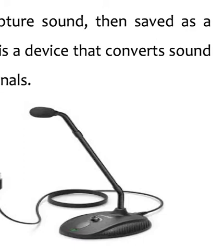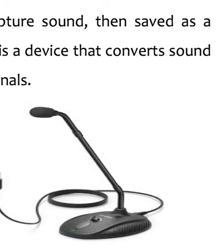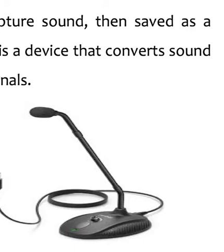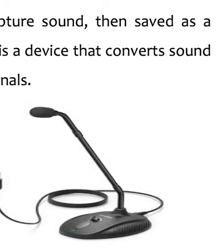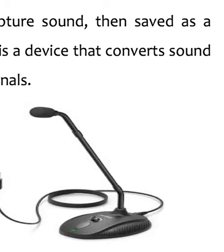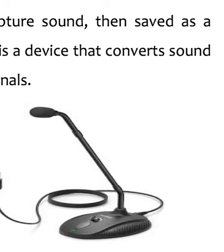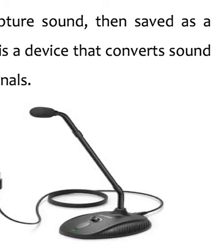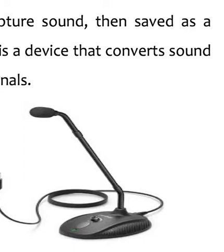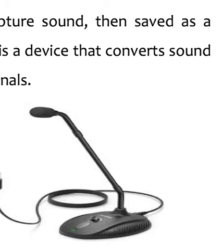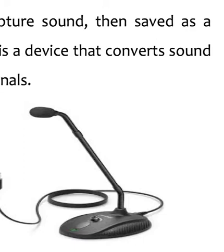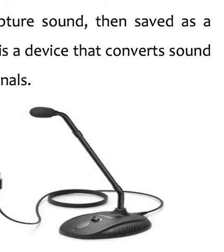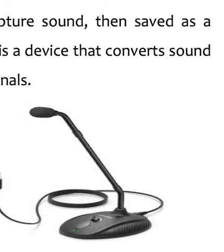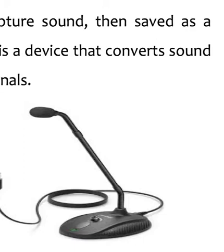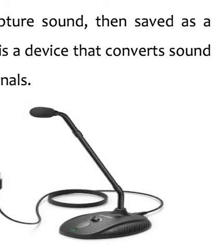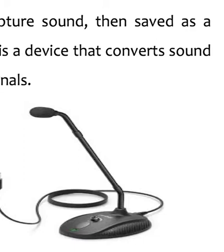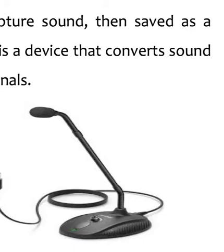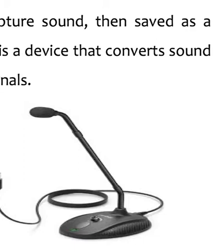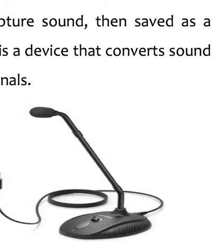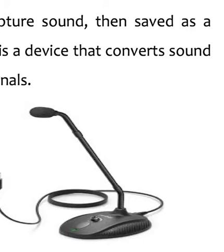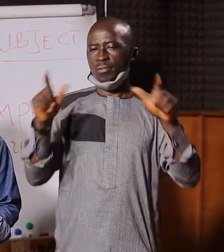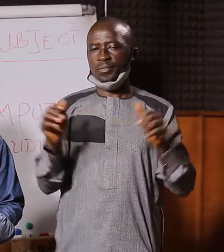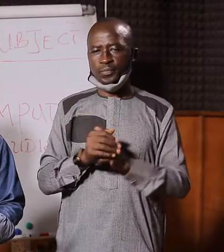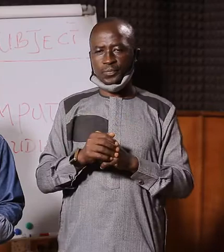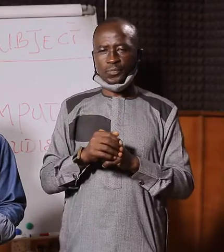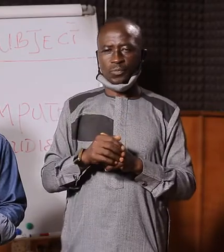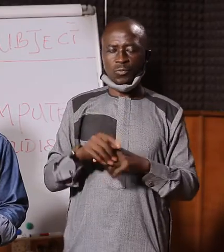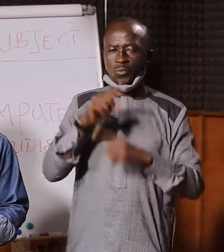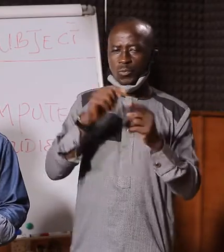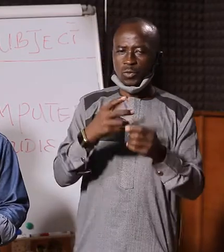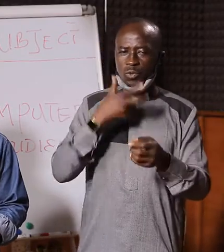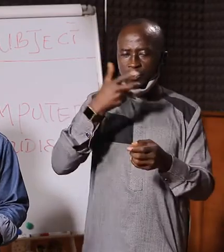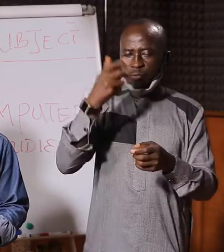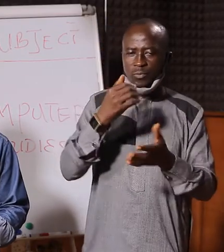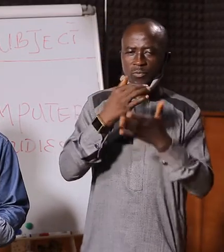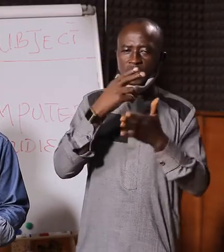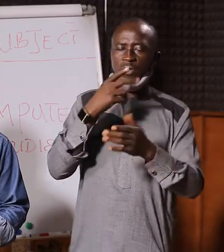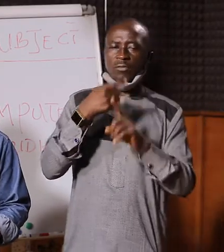analog electrical signals. So when you speak from your